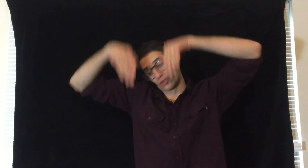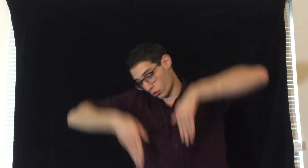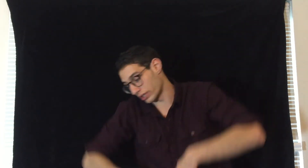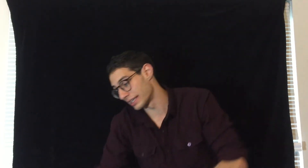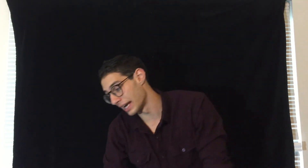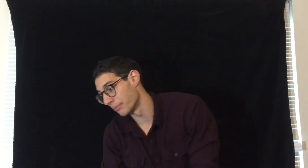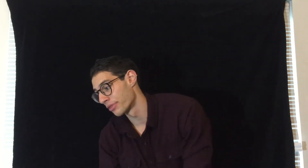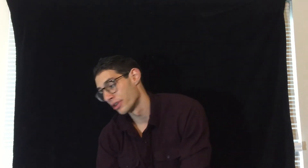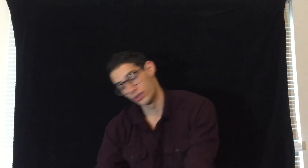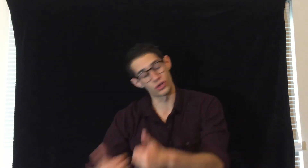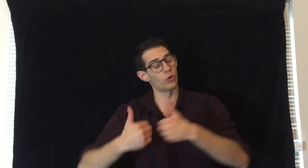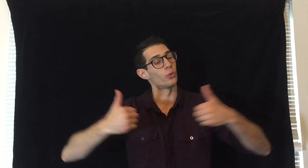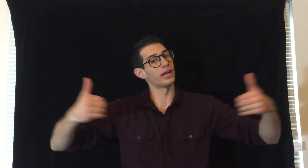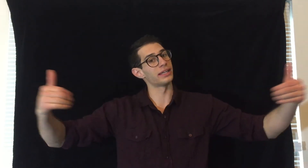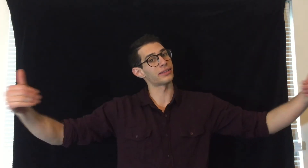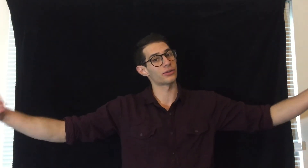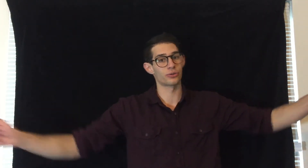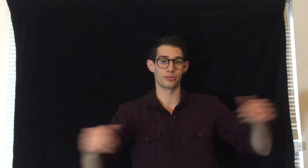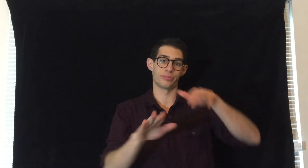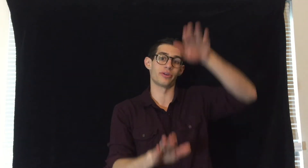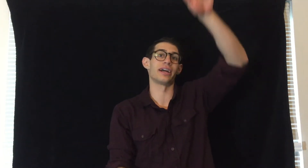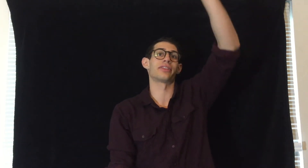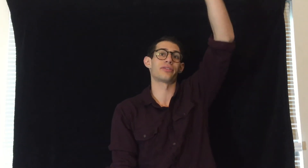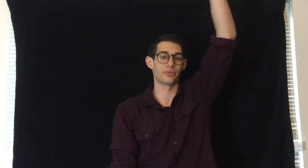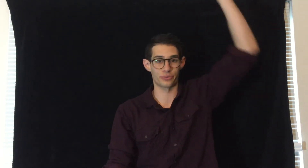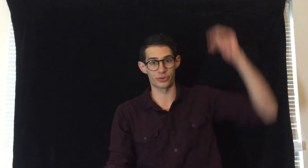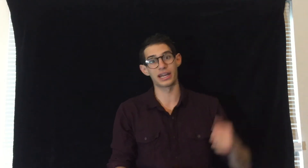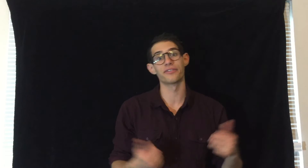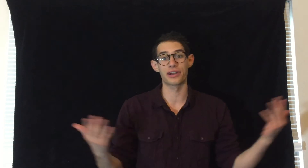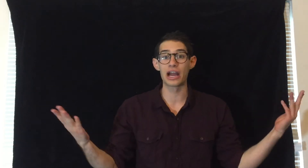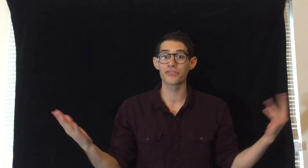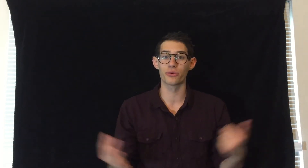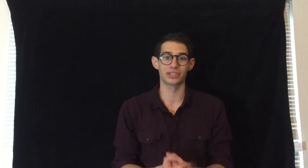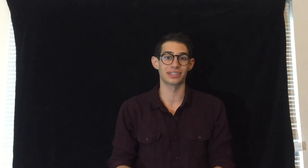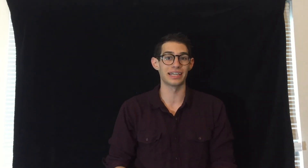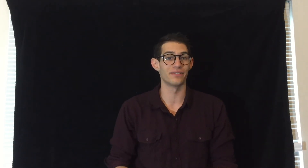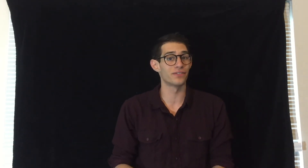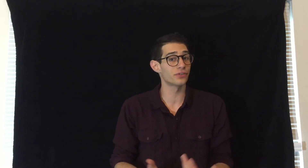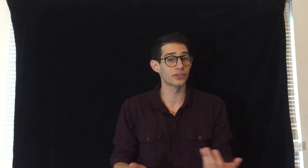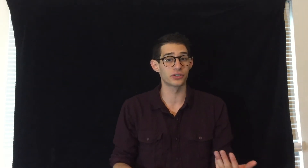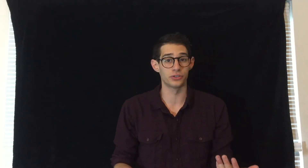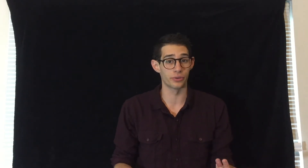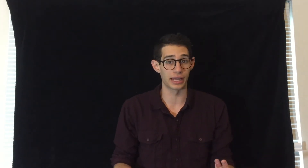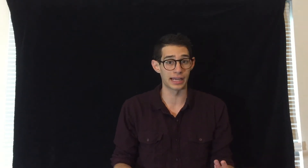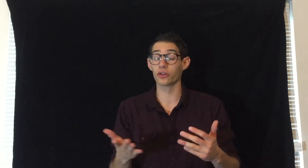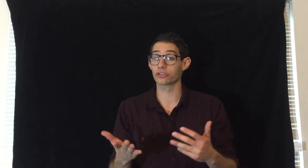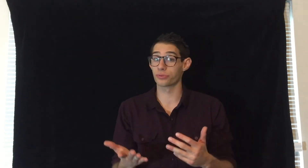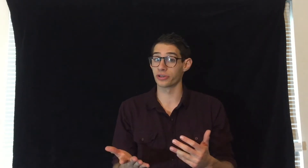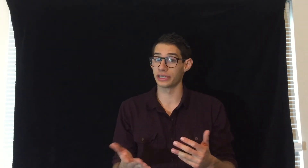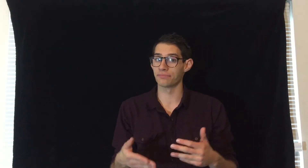nor depth, no width or breadth or whatever. However you want to sign it, feel free to do that. It looks pretty.